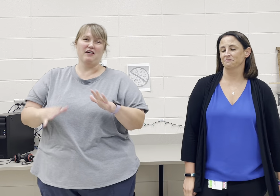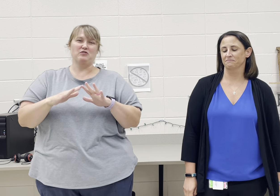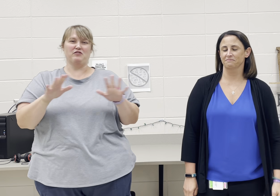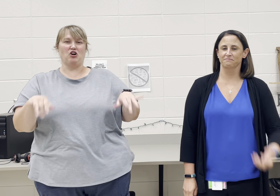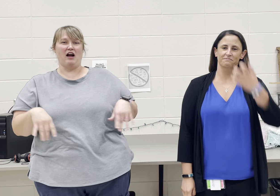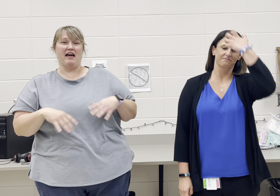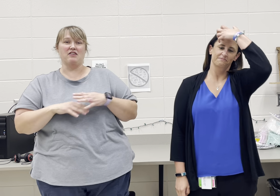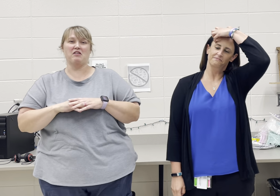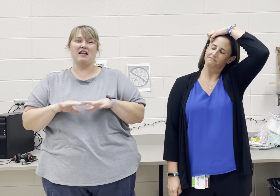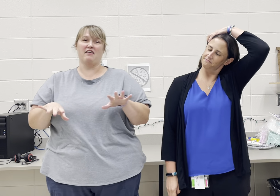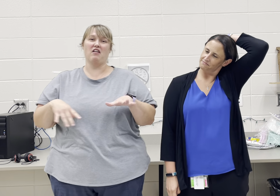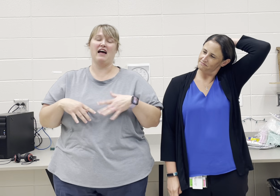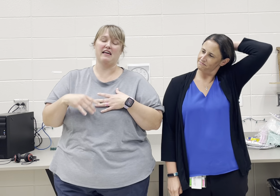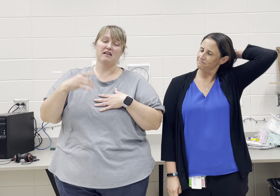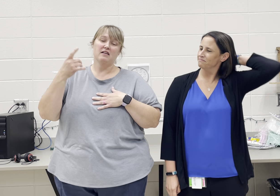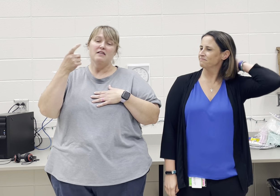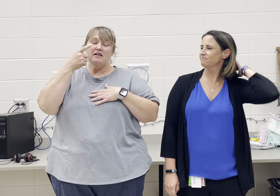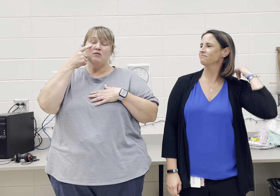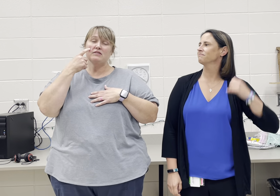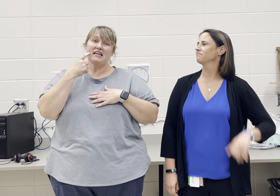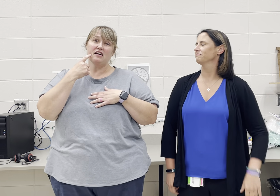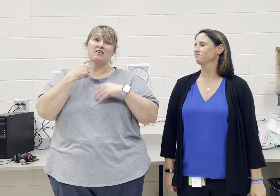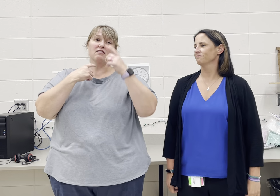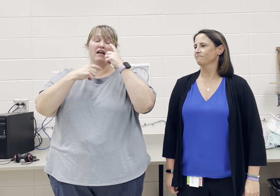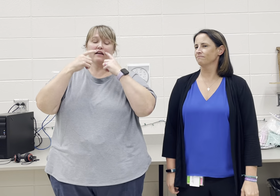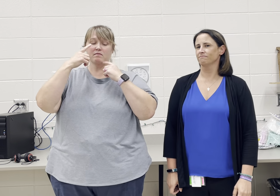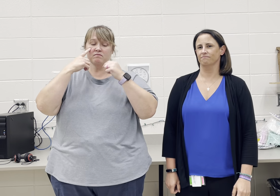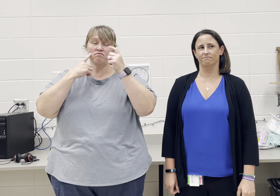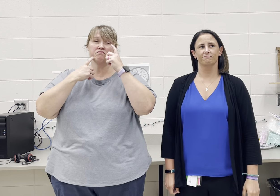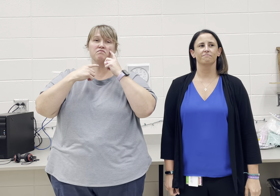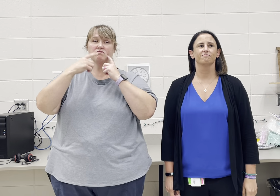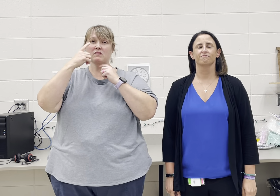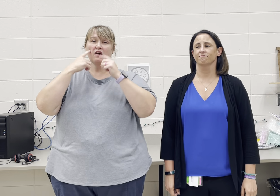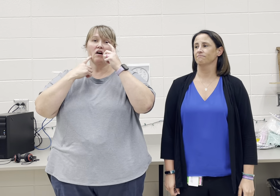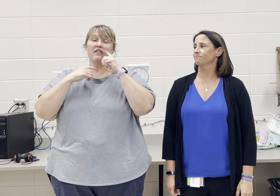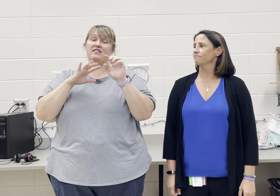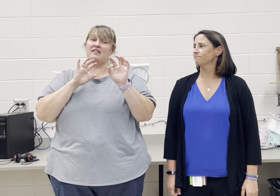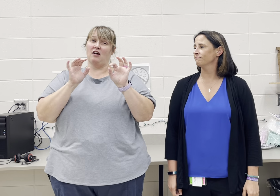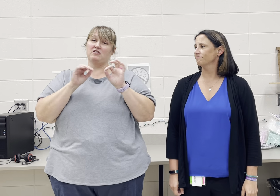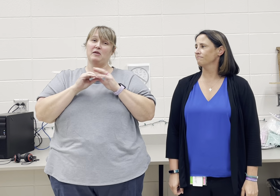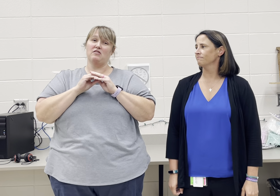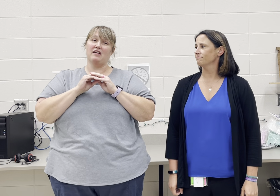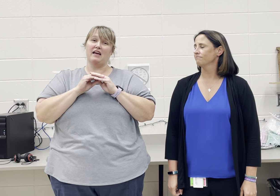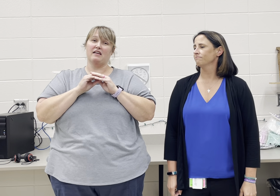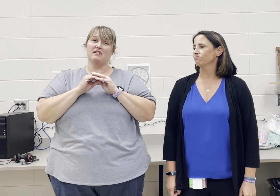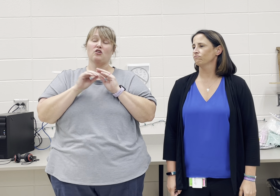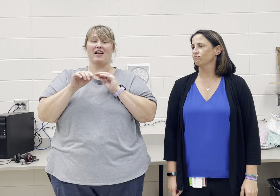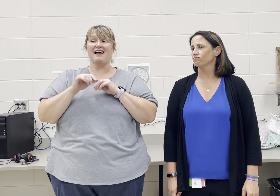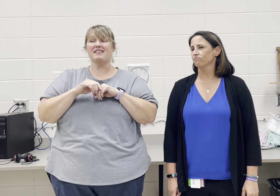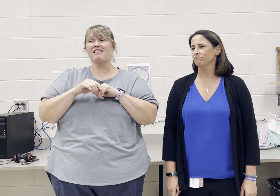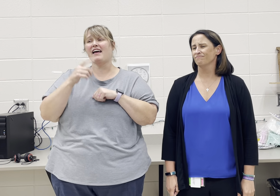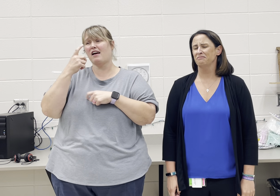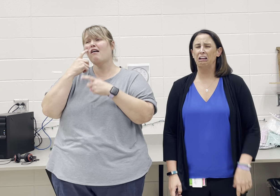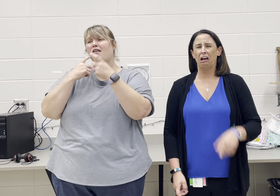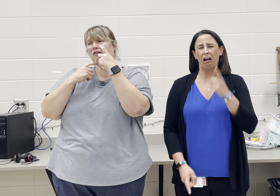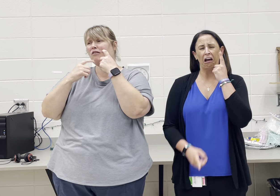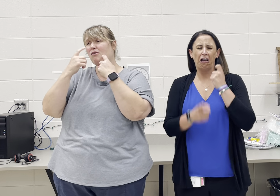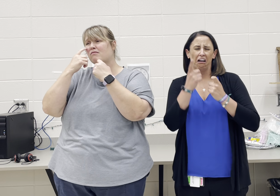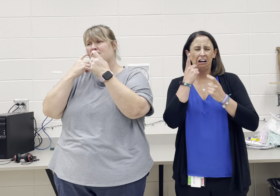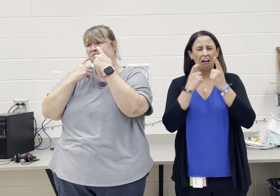of crying. You can have like, oh, tear, like, this can also be like sarcastic, like, oh,